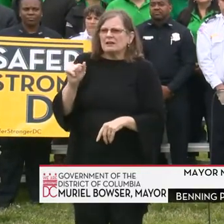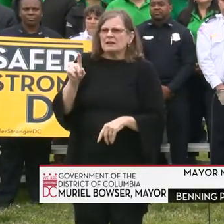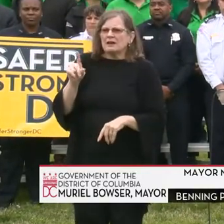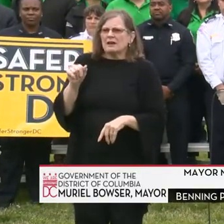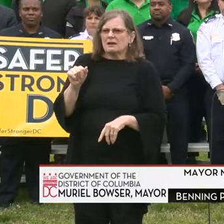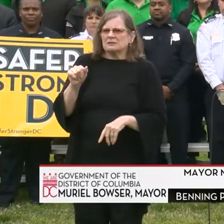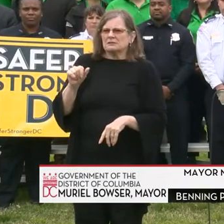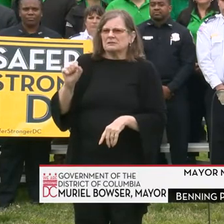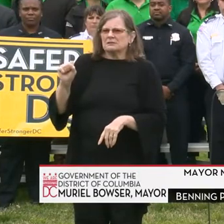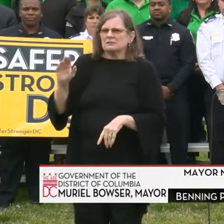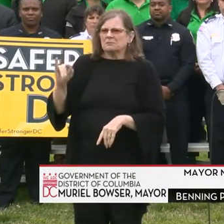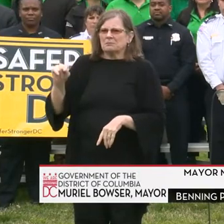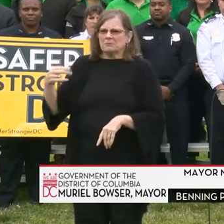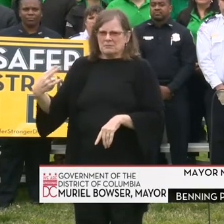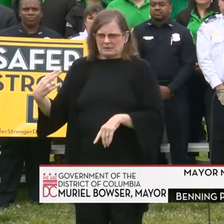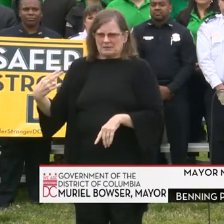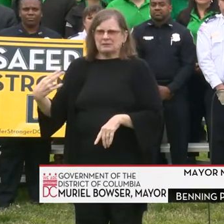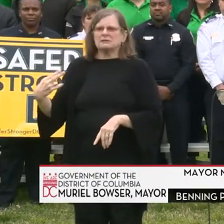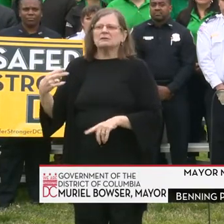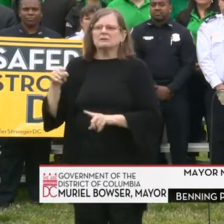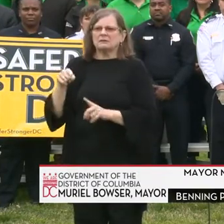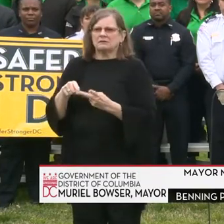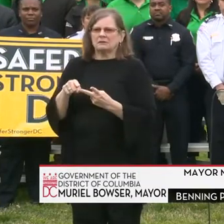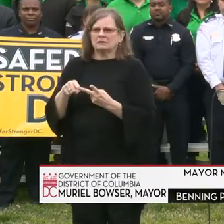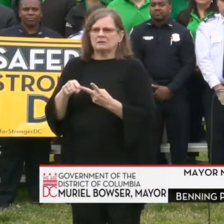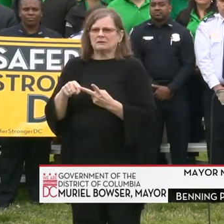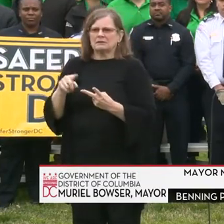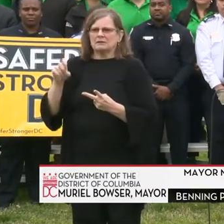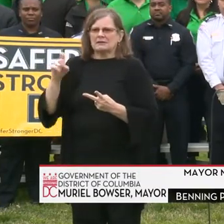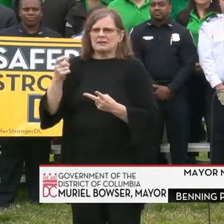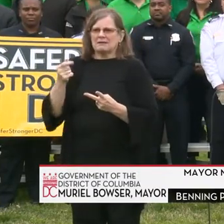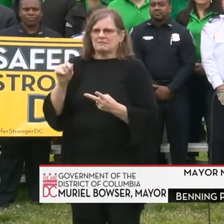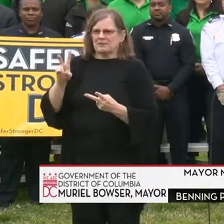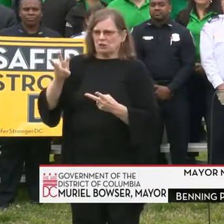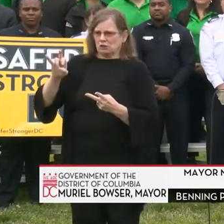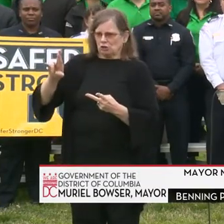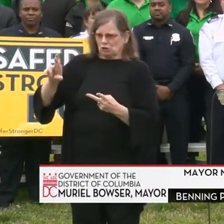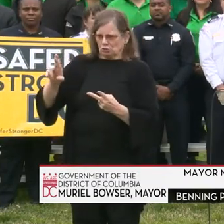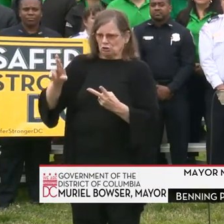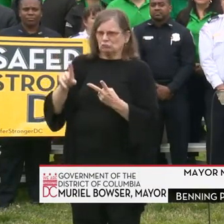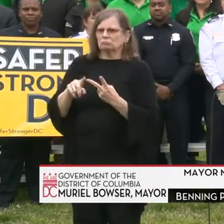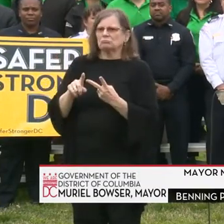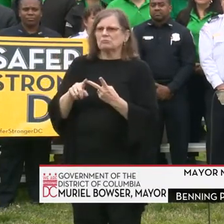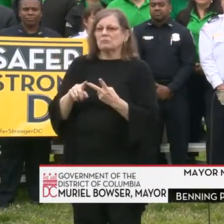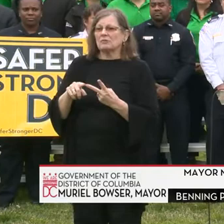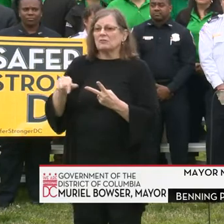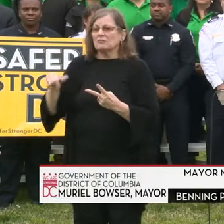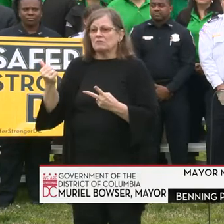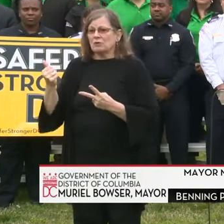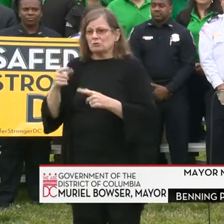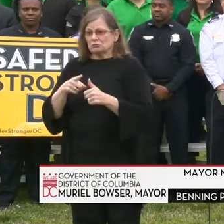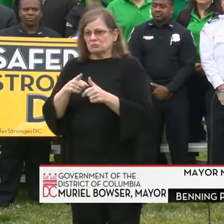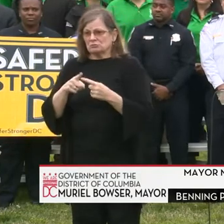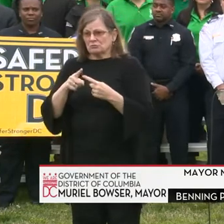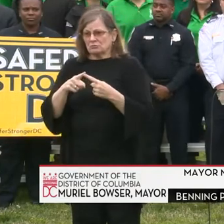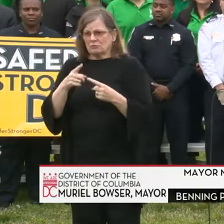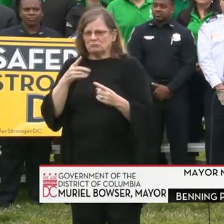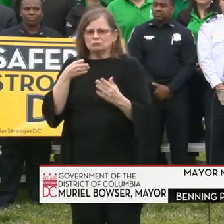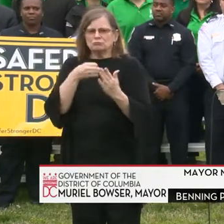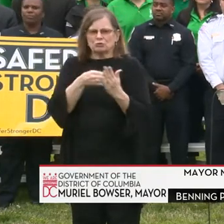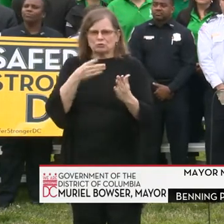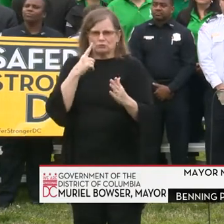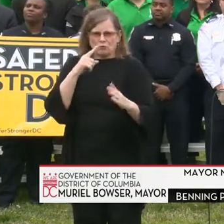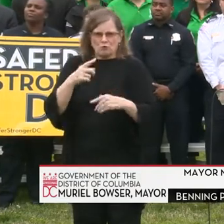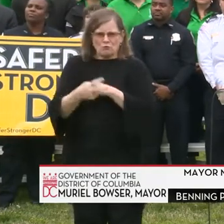an 18-year-old Xavier Culbreth. Jada Smith will be charged with robbery, and Xavier Culbreth will be charged with